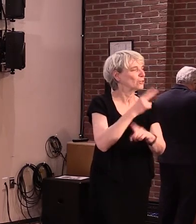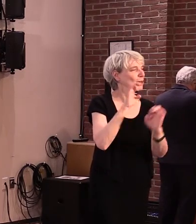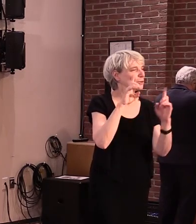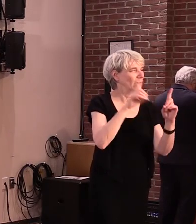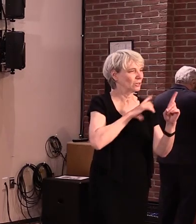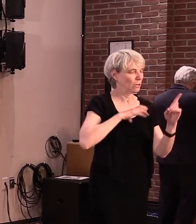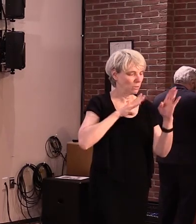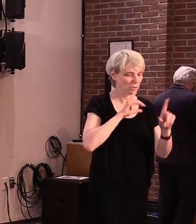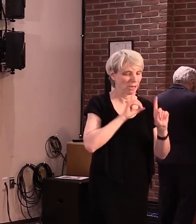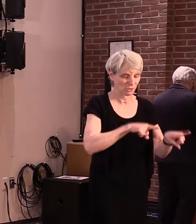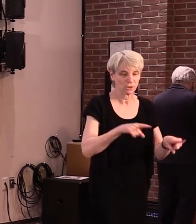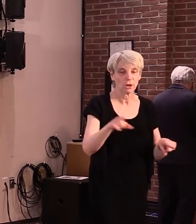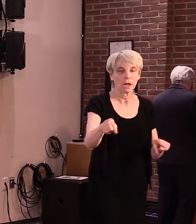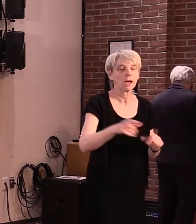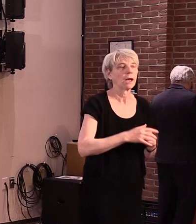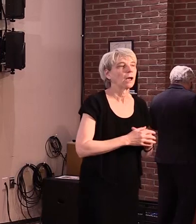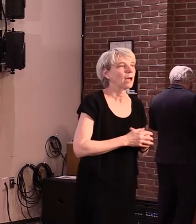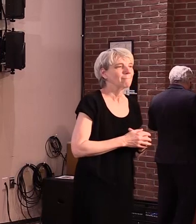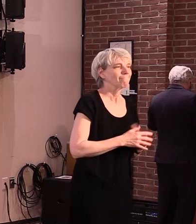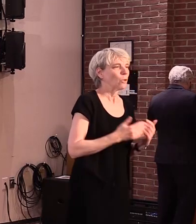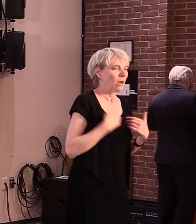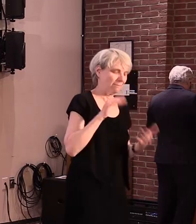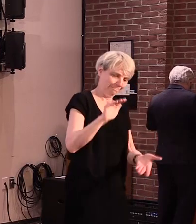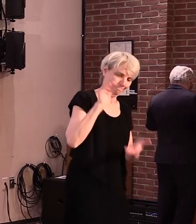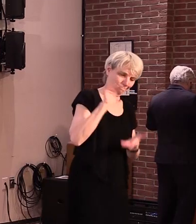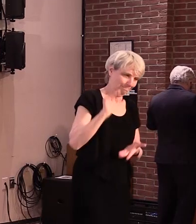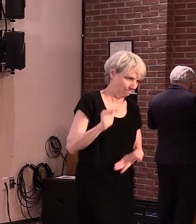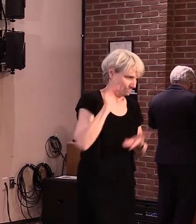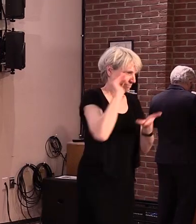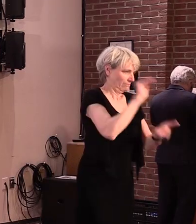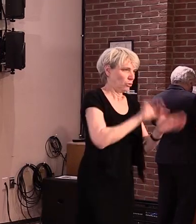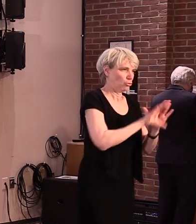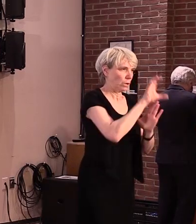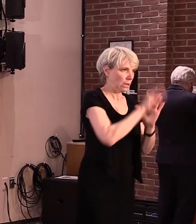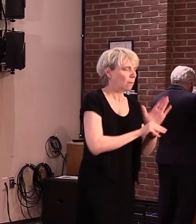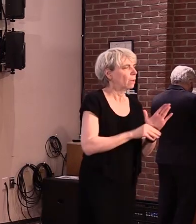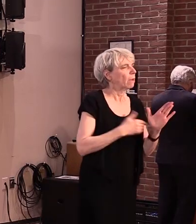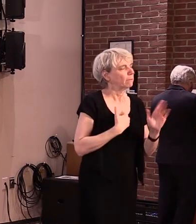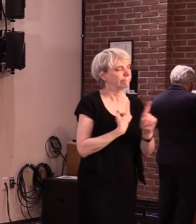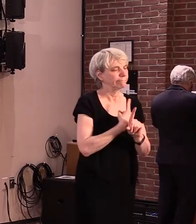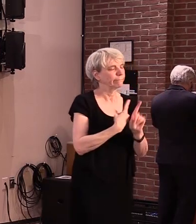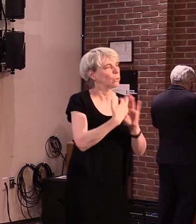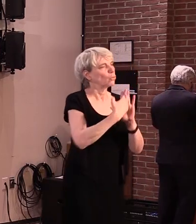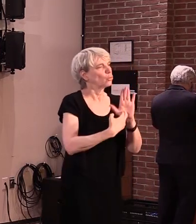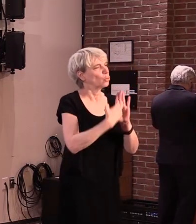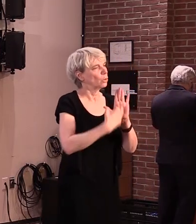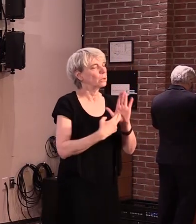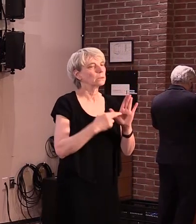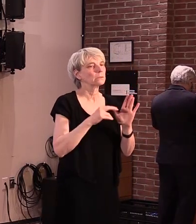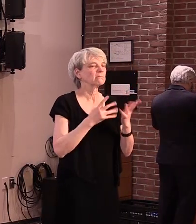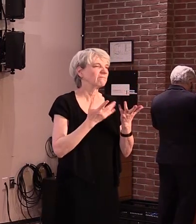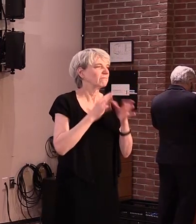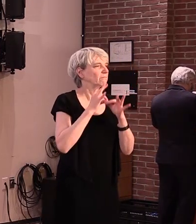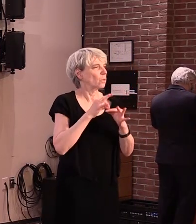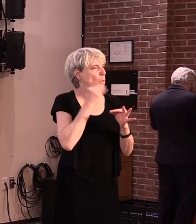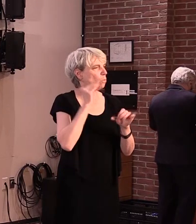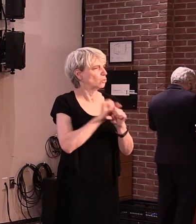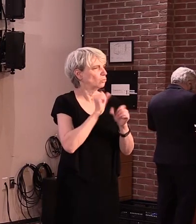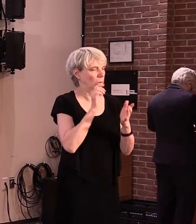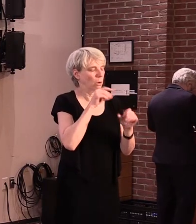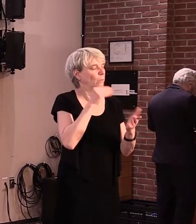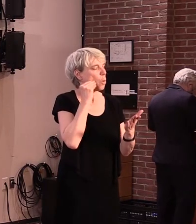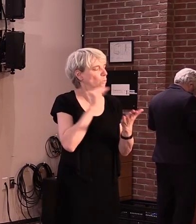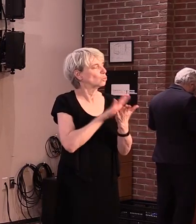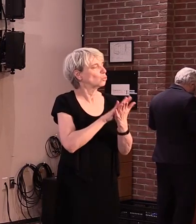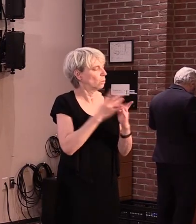provide curriculum per se, but we do have a regulatory approach to homeschooling. Certainly, as we look towards the fall, we